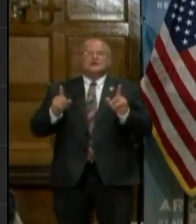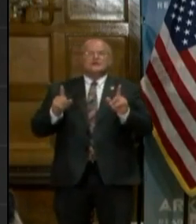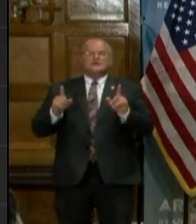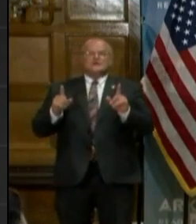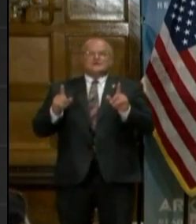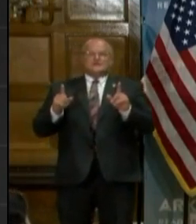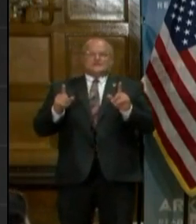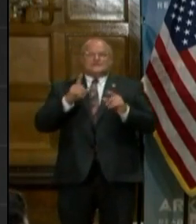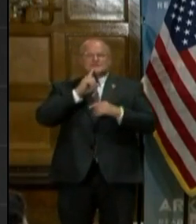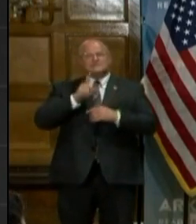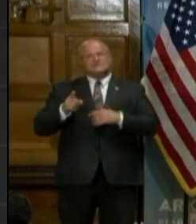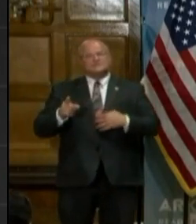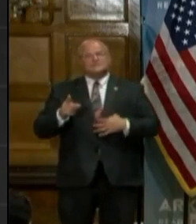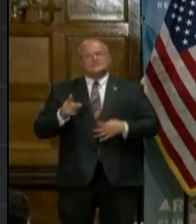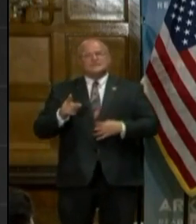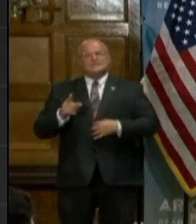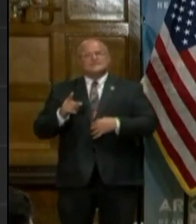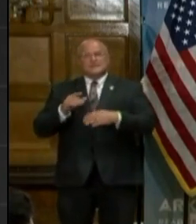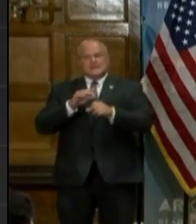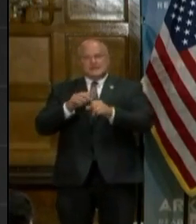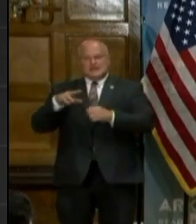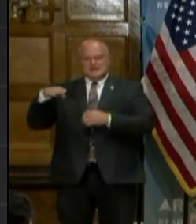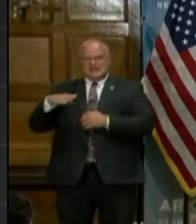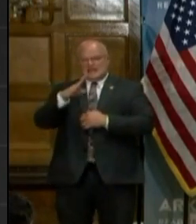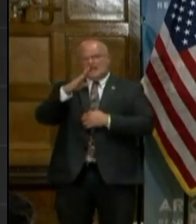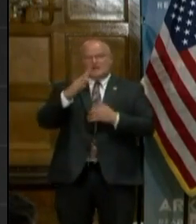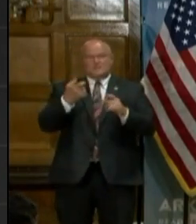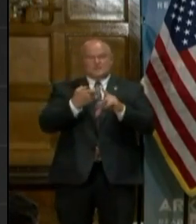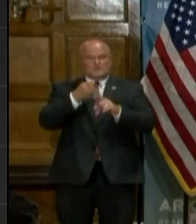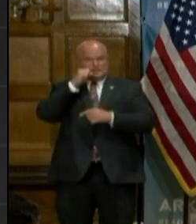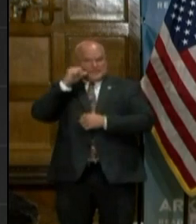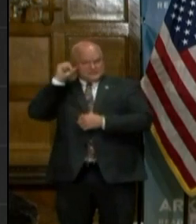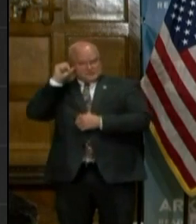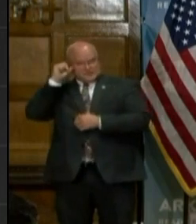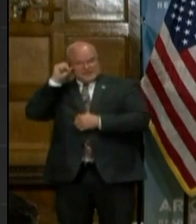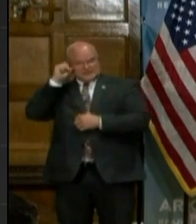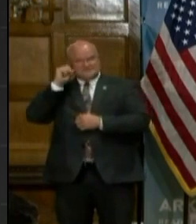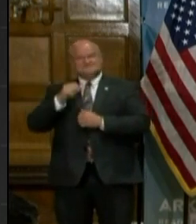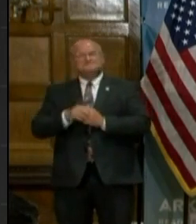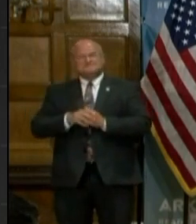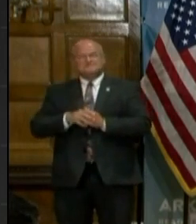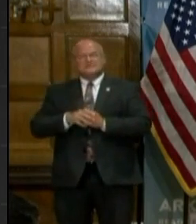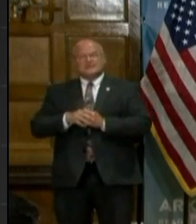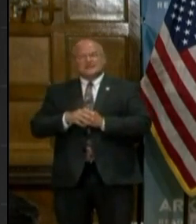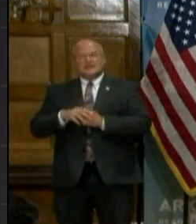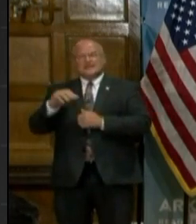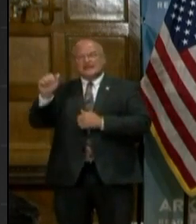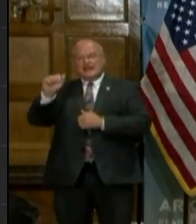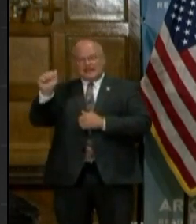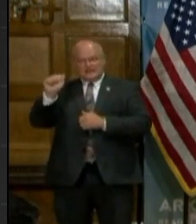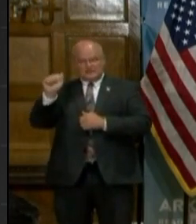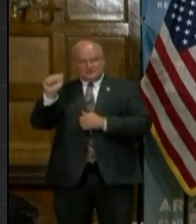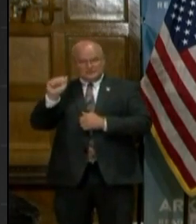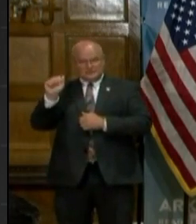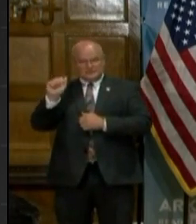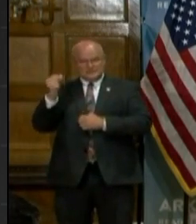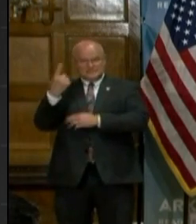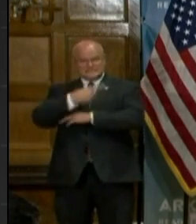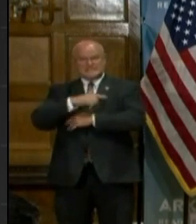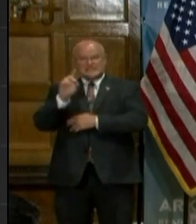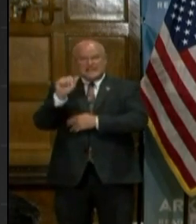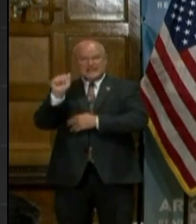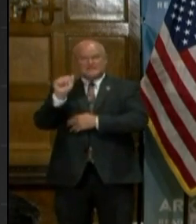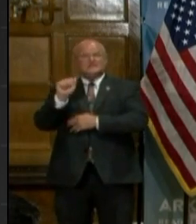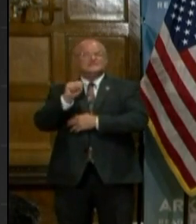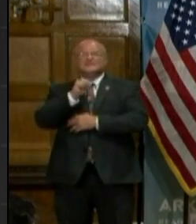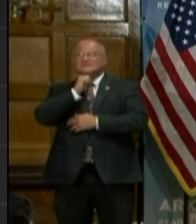but certainly an uptick there from yesterday particularly. The rolling average, we're